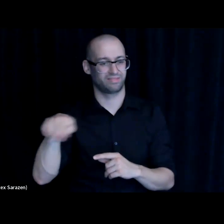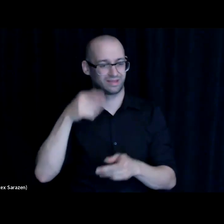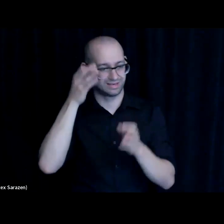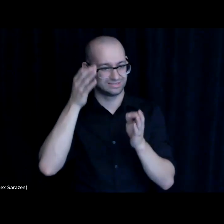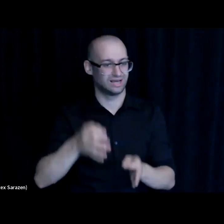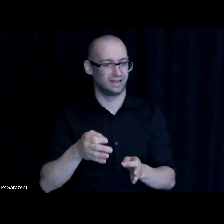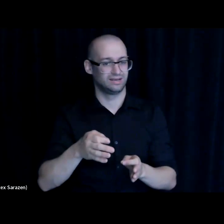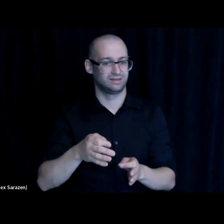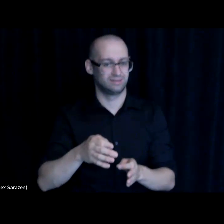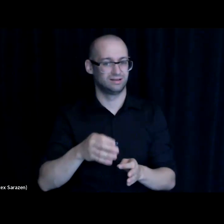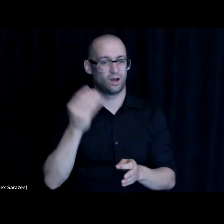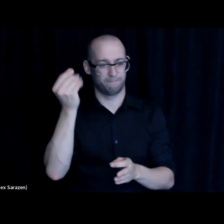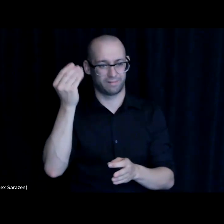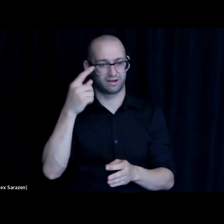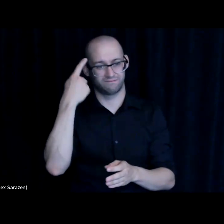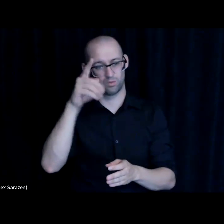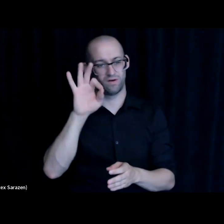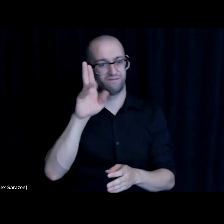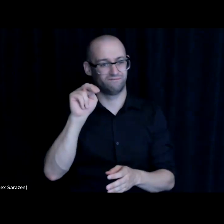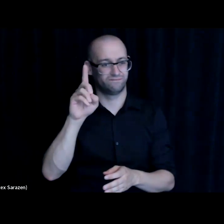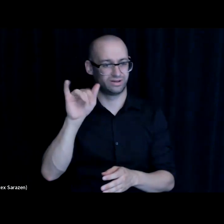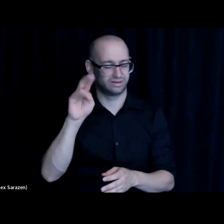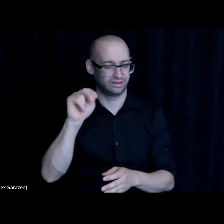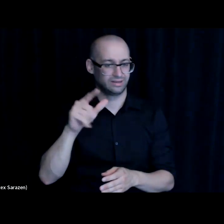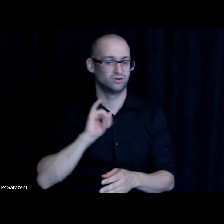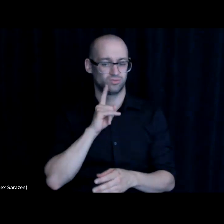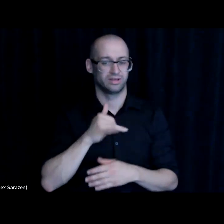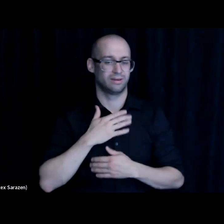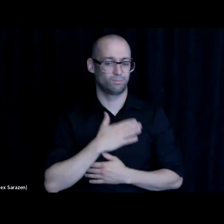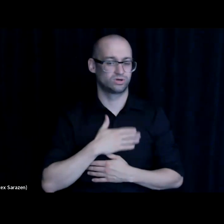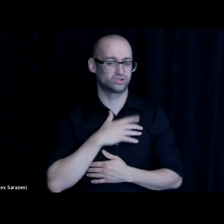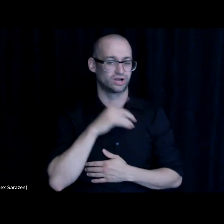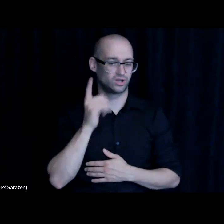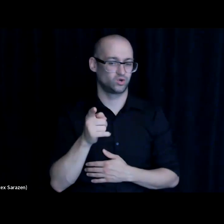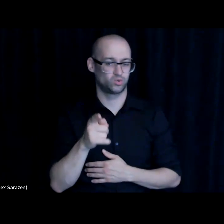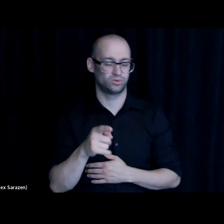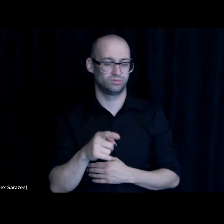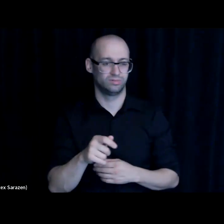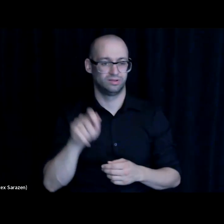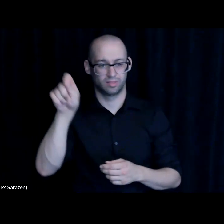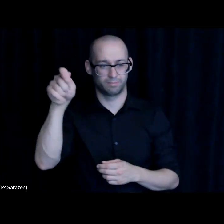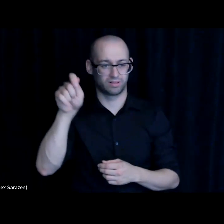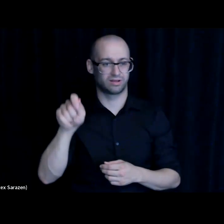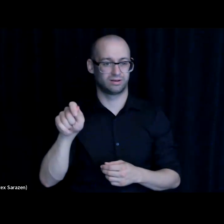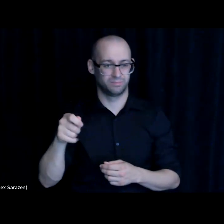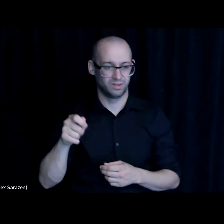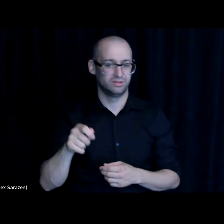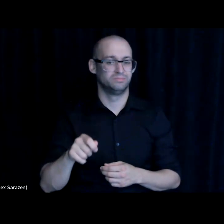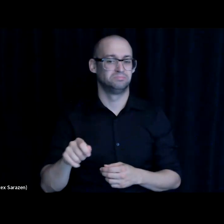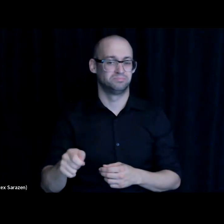So really appreciate you pulling those bullets out, because the digital equity plan, as